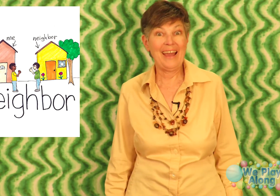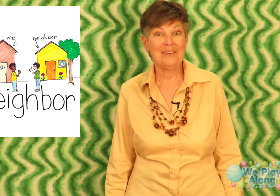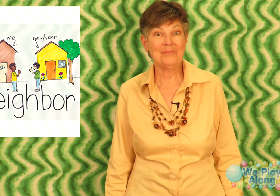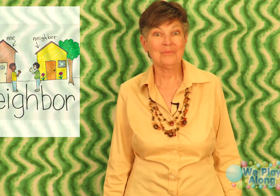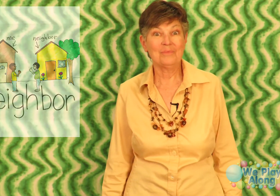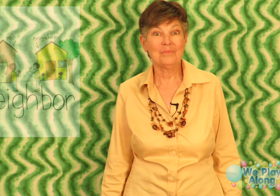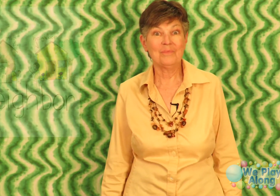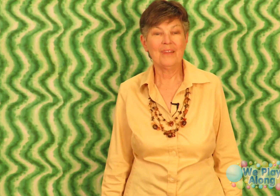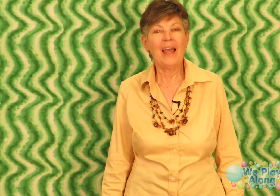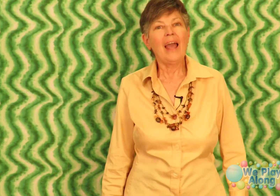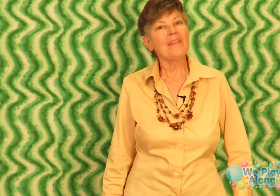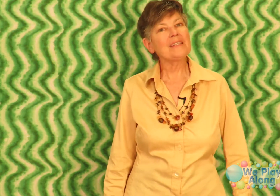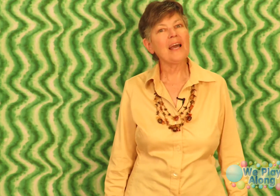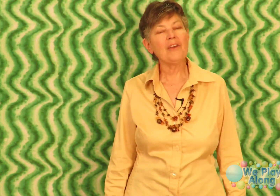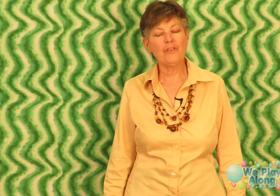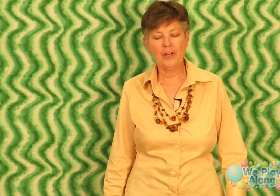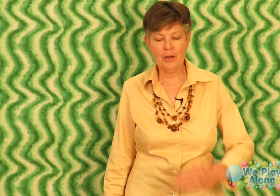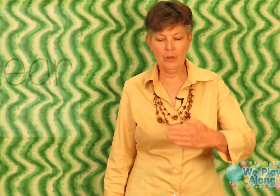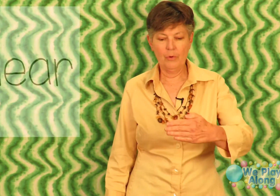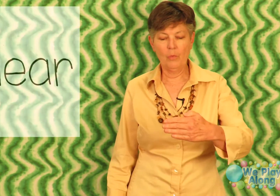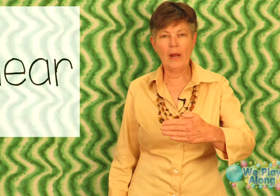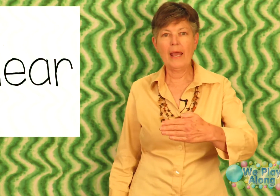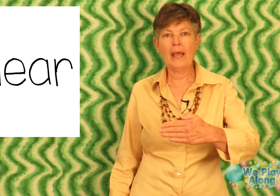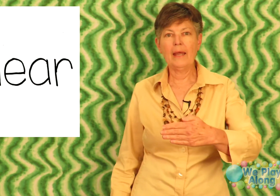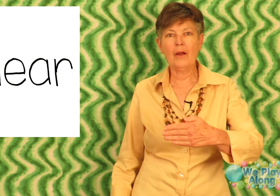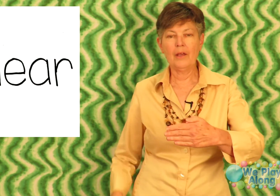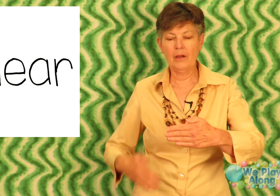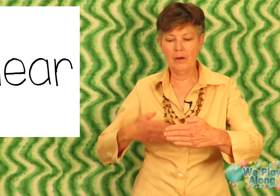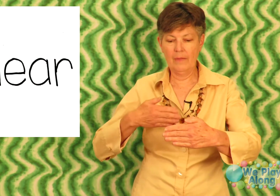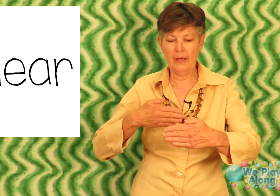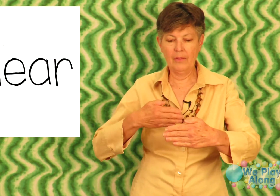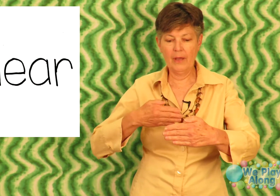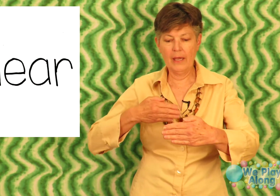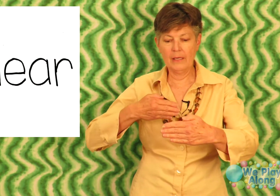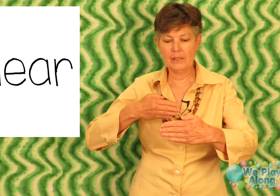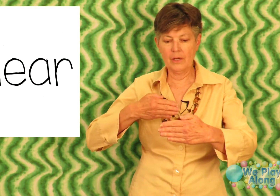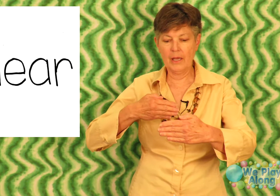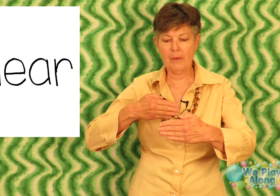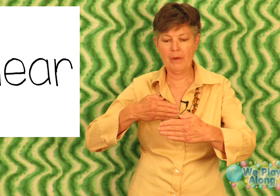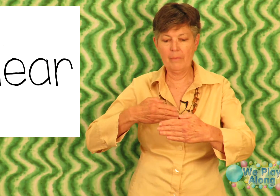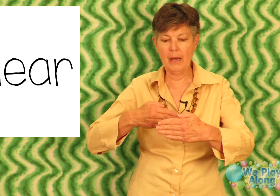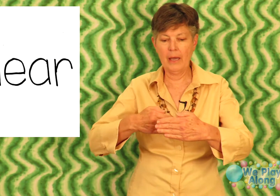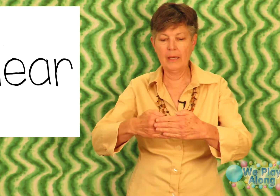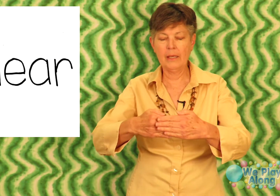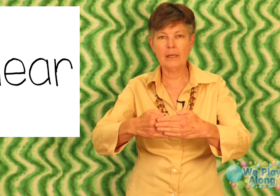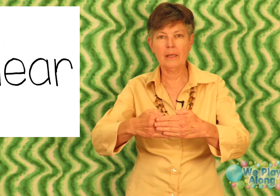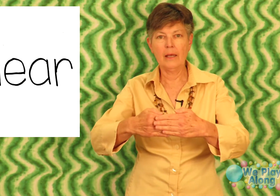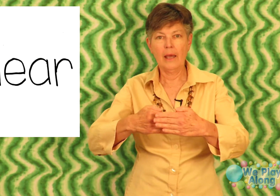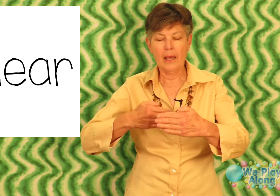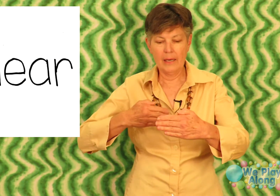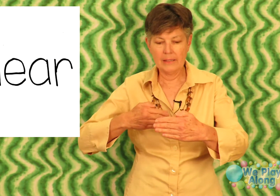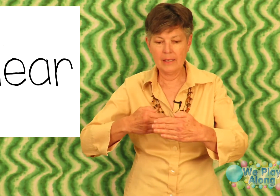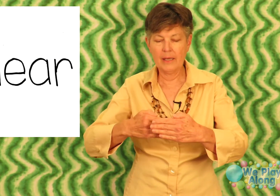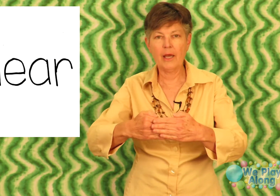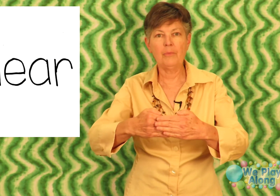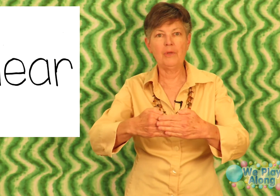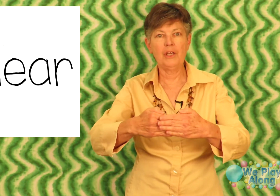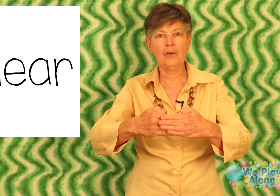Leanne. And the sign for near, you put one hand out here and the other hand is going to come up behind it and it's going to come near